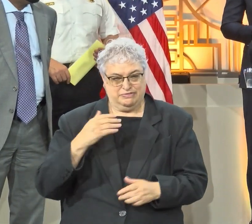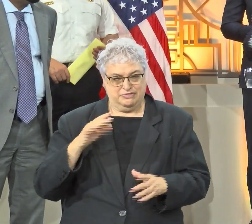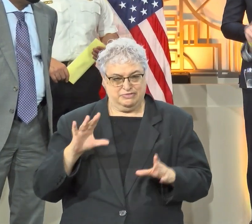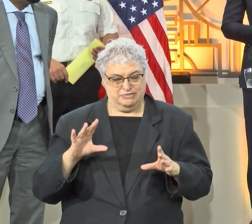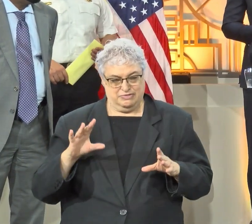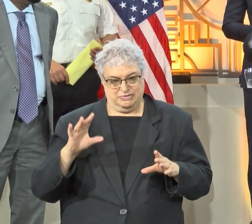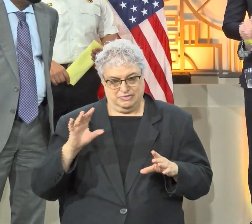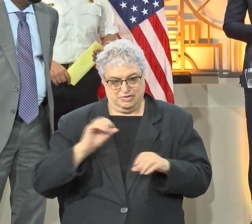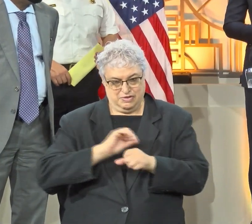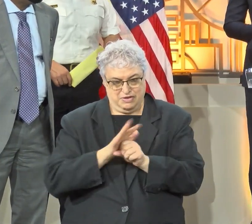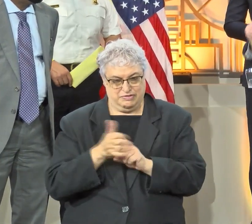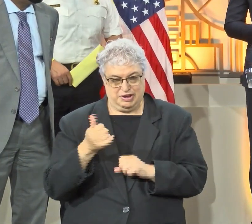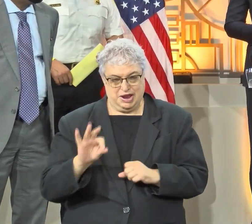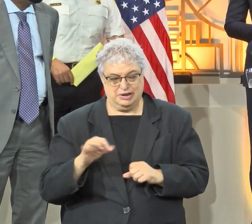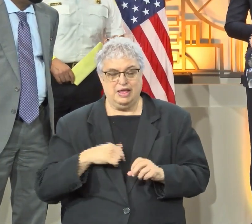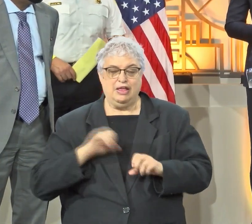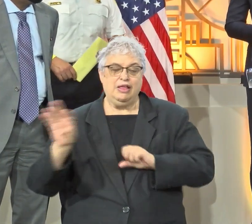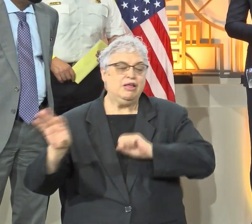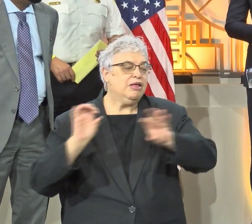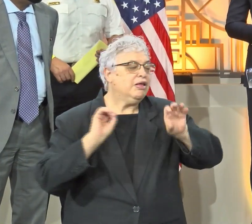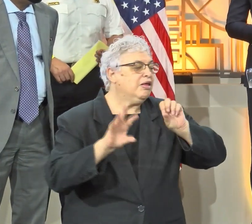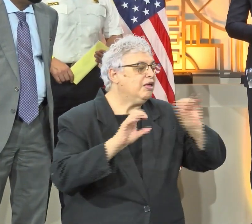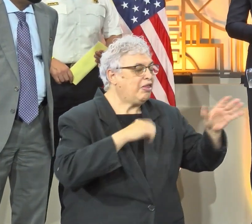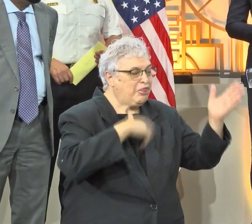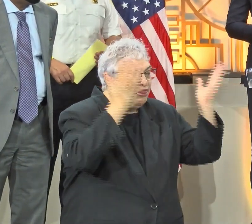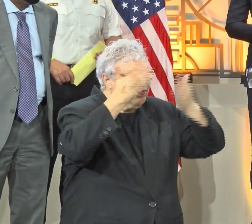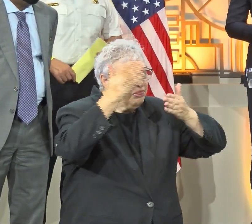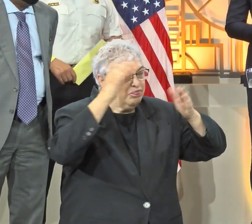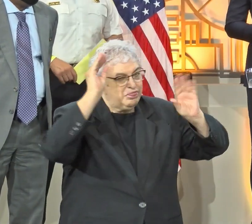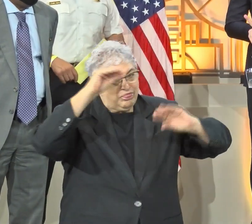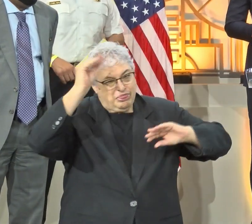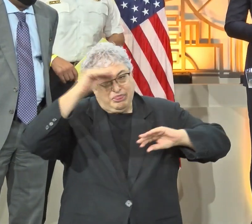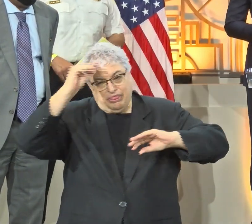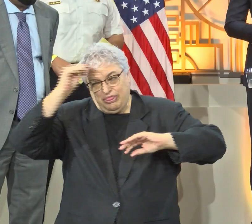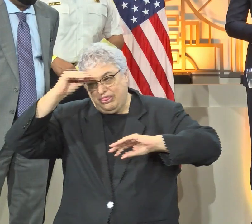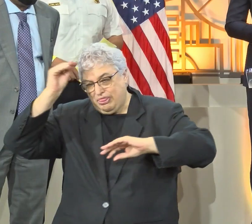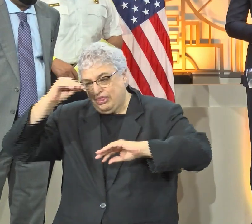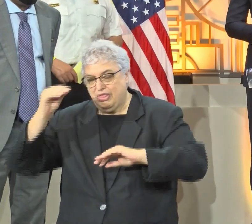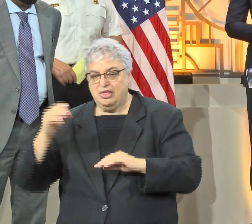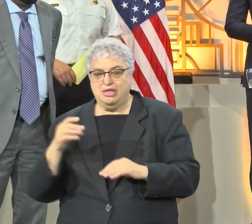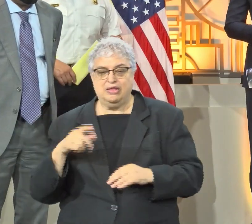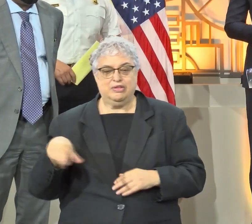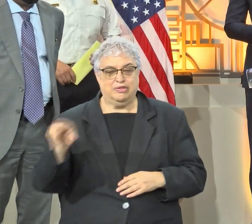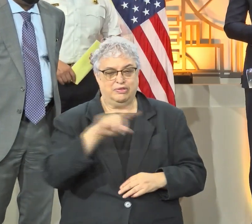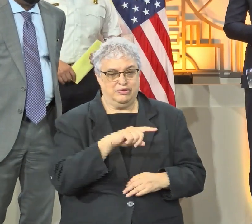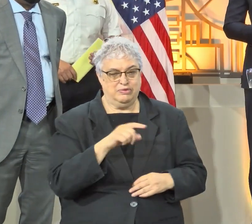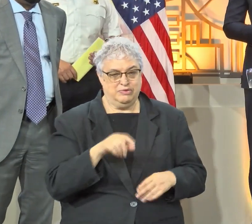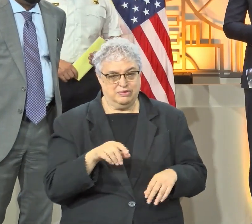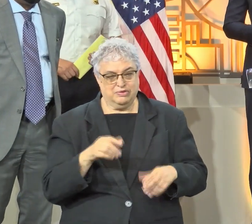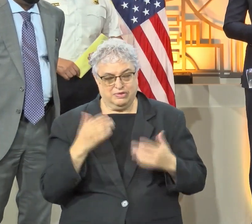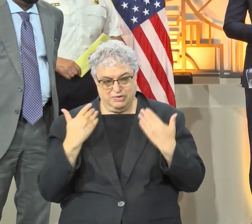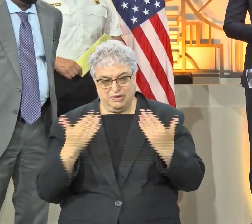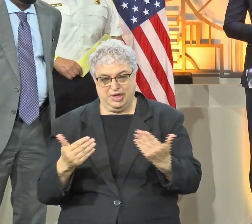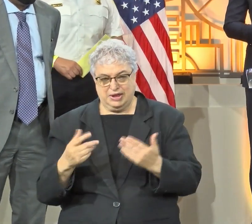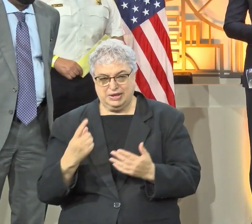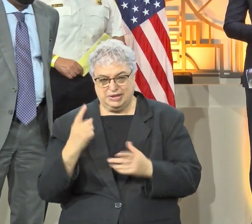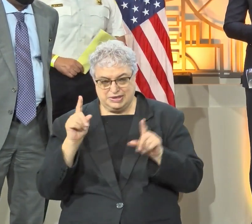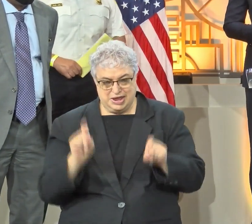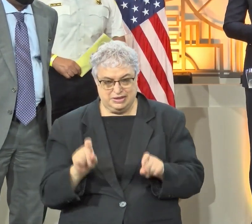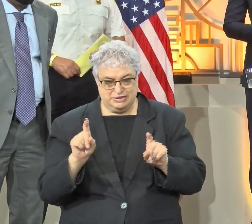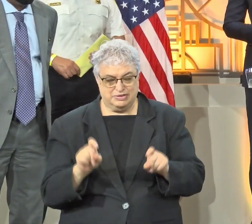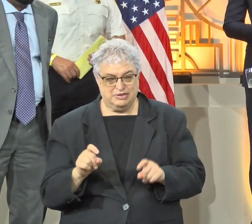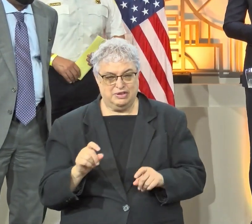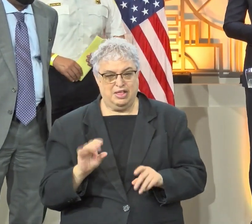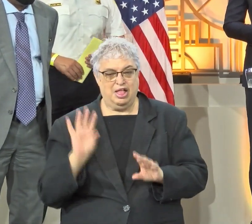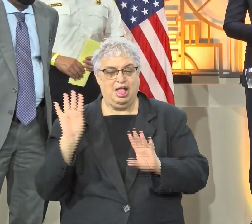one that's out unknowingly spreading the virus. So it's really important for two reasons. It's important to you to go to get tested so that if you're one of those folks that's